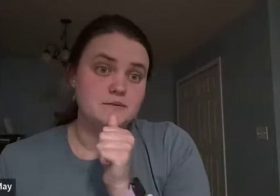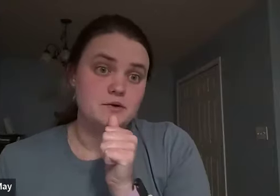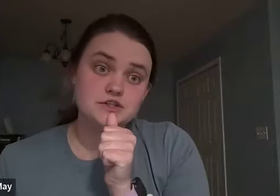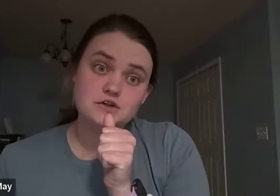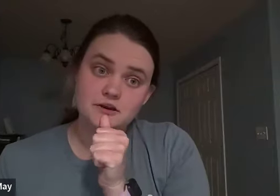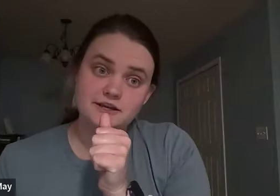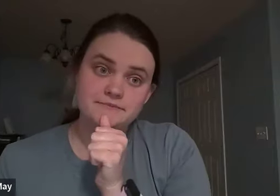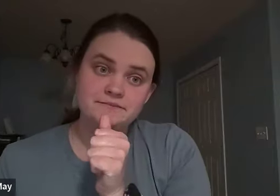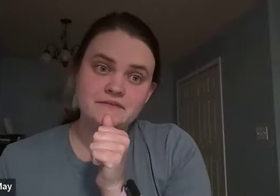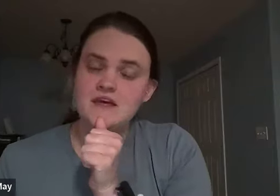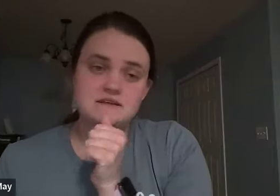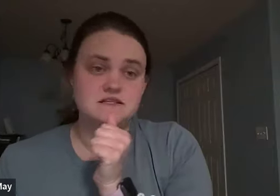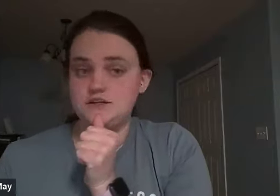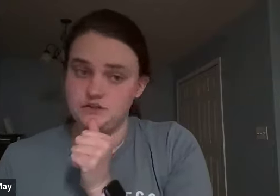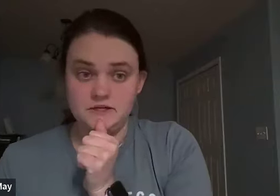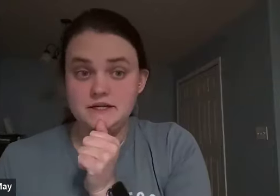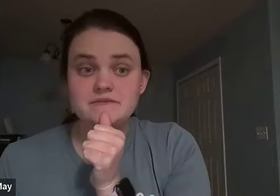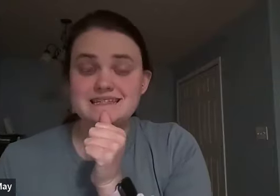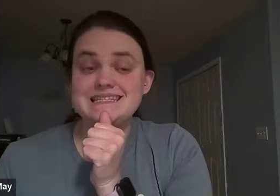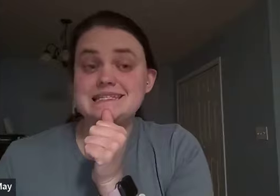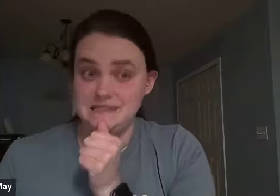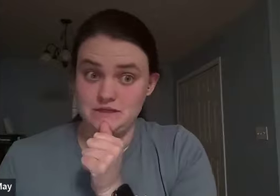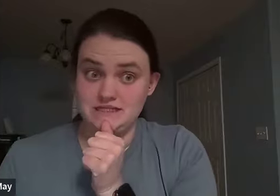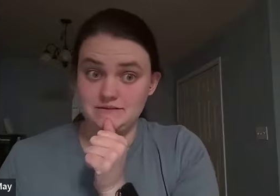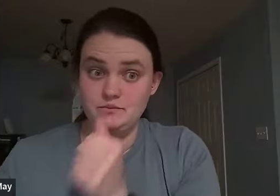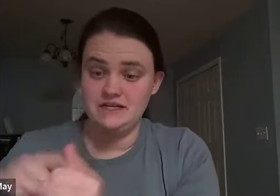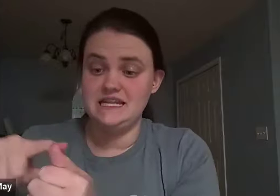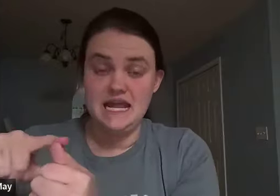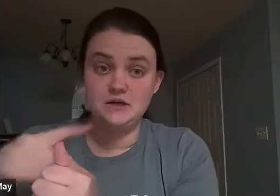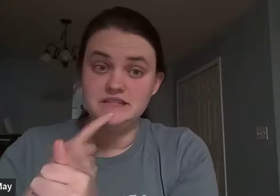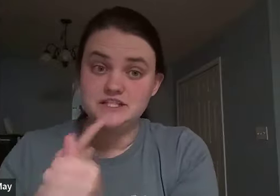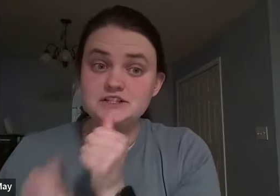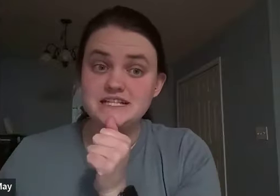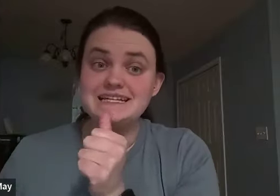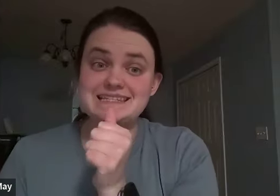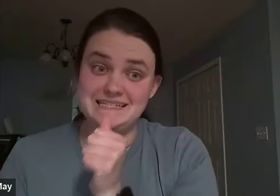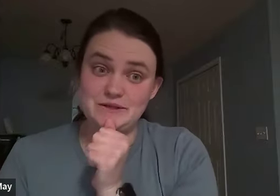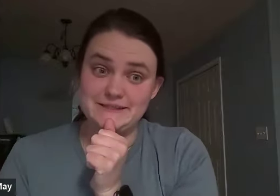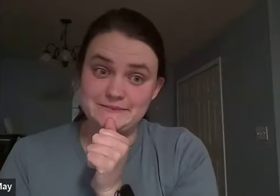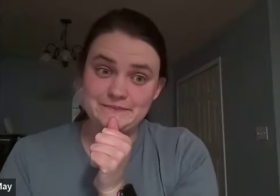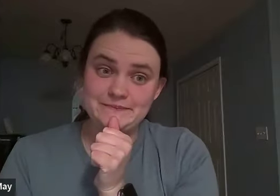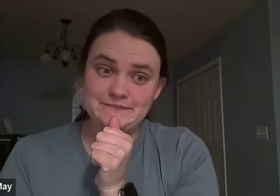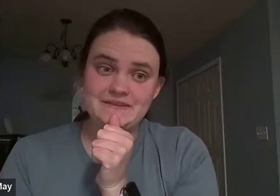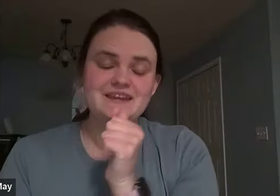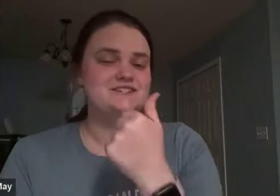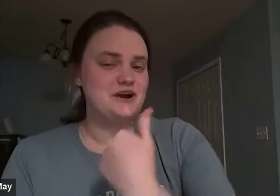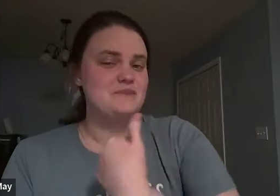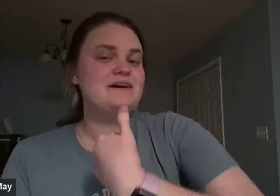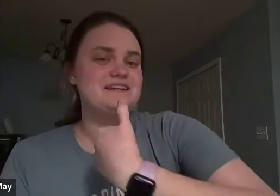time going strawberry. This is not strawberry. This is secret. When it's the nail touching your chin, it's secret. Strawberry is your